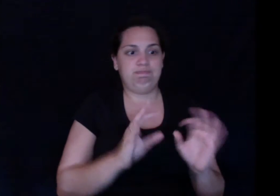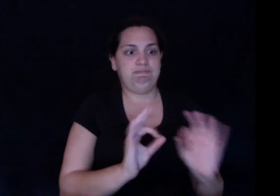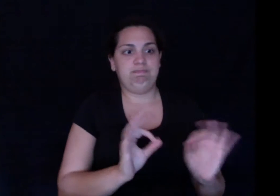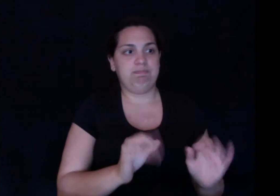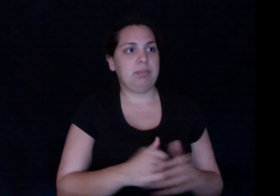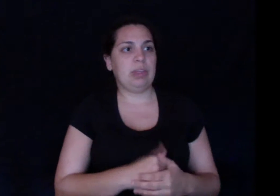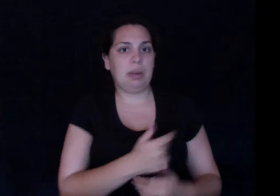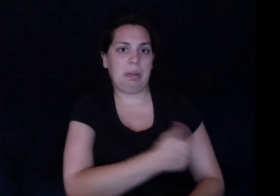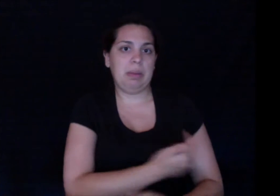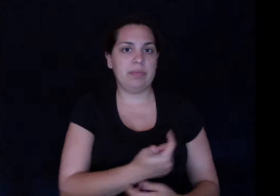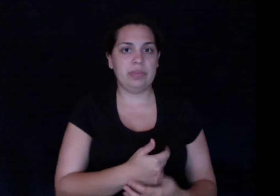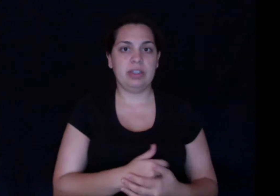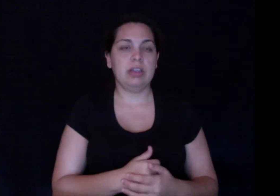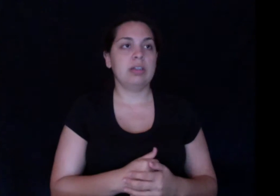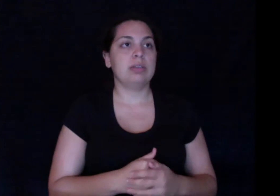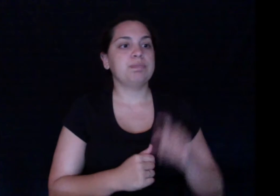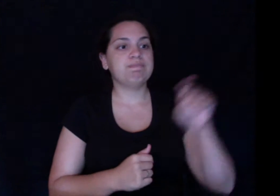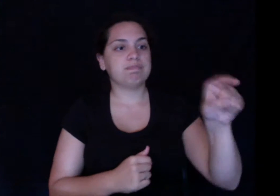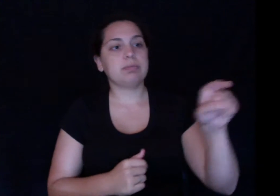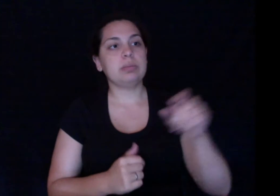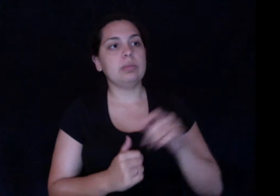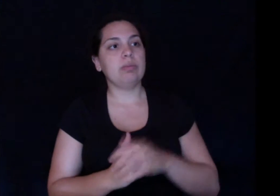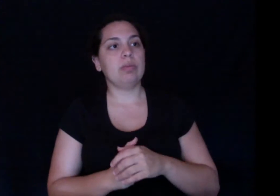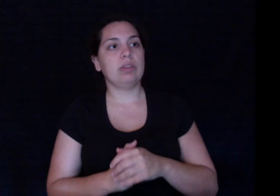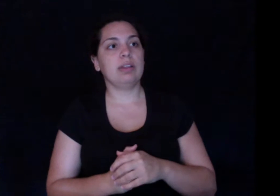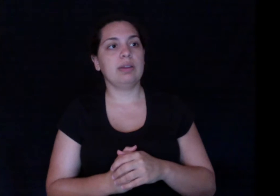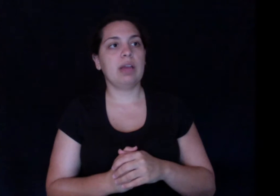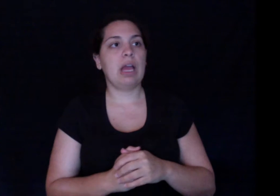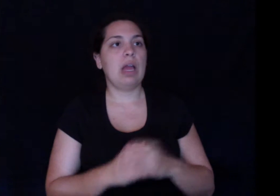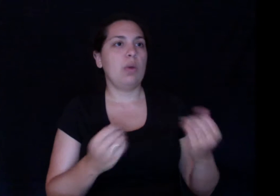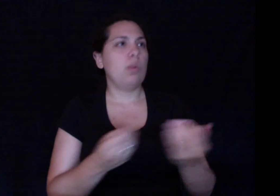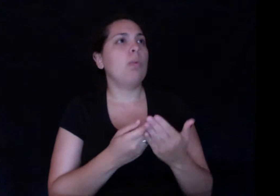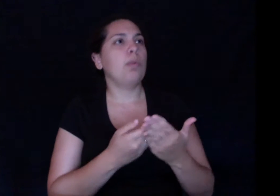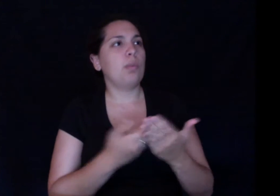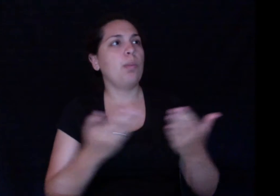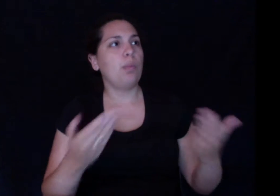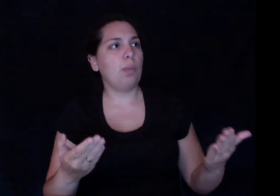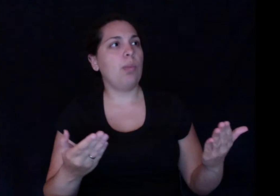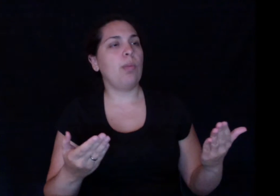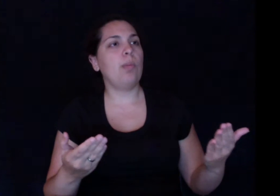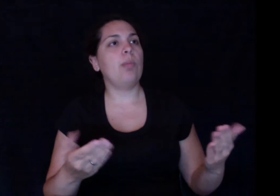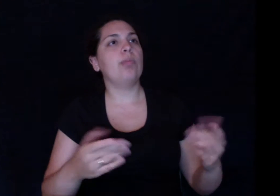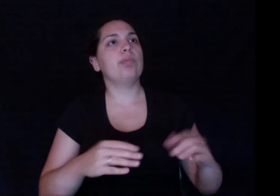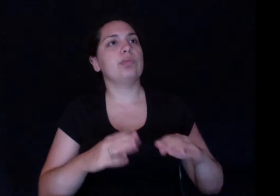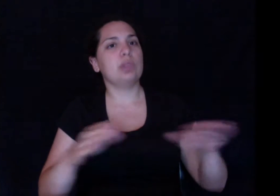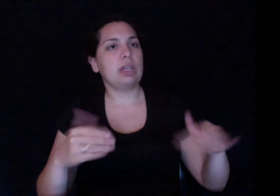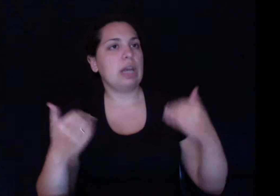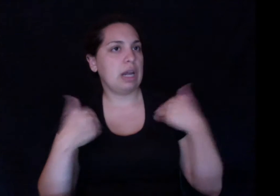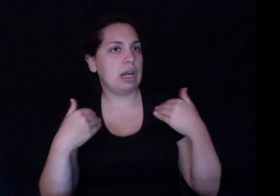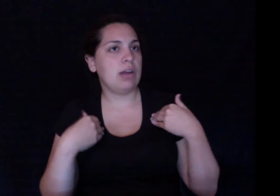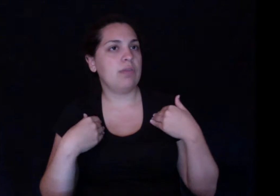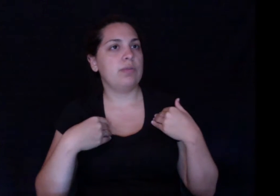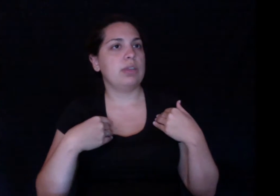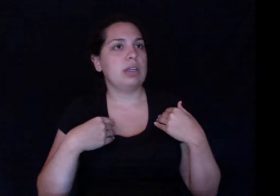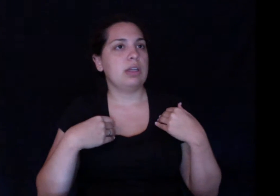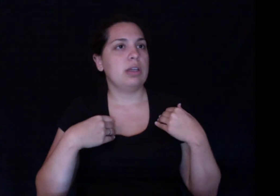appointments, it's just a tick of the box and a small injection, and it's done. Even though this process seems like no big deal, there are still only